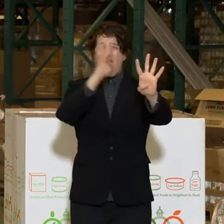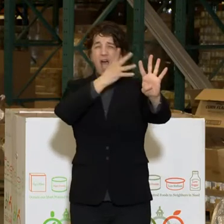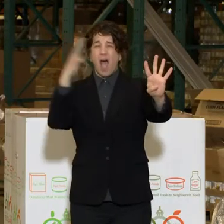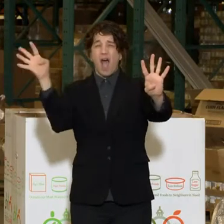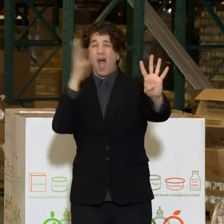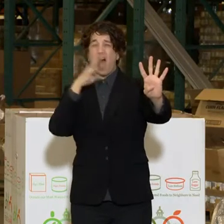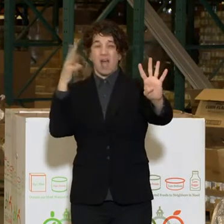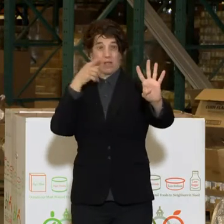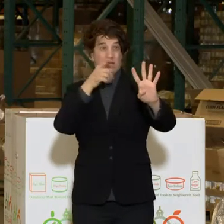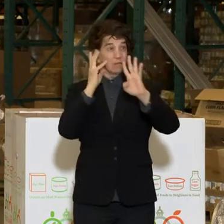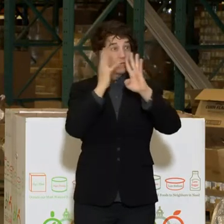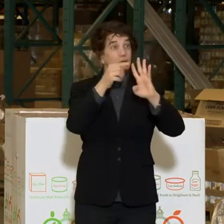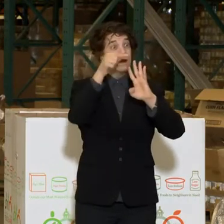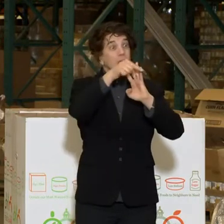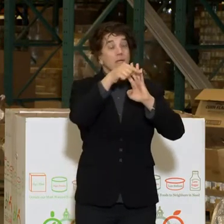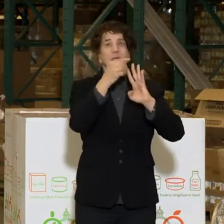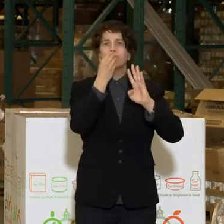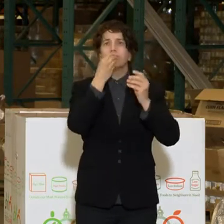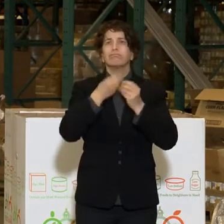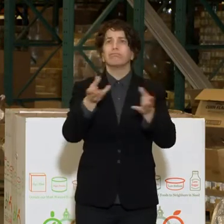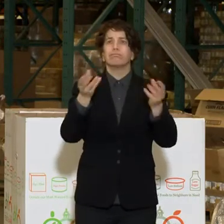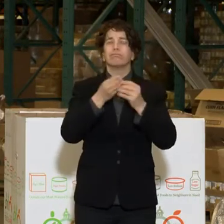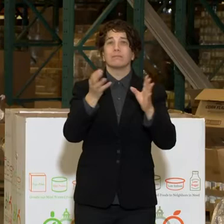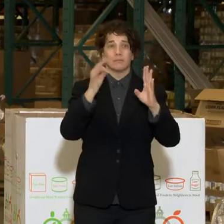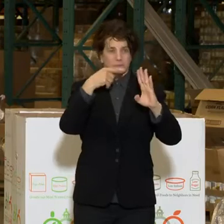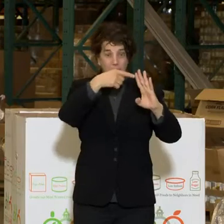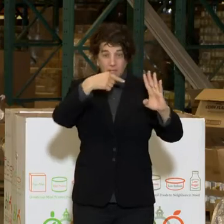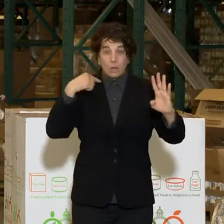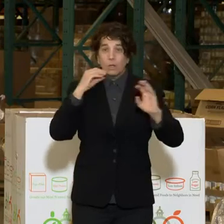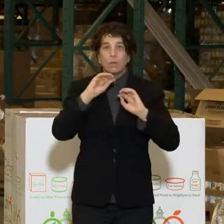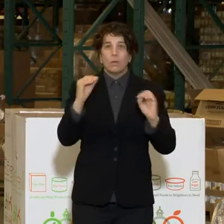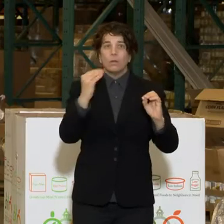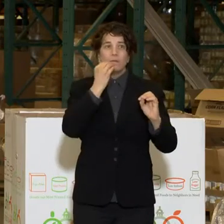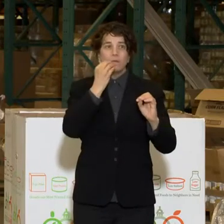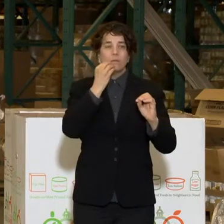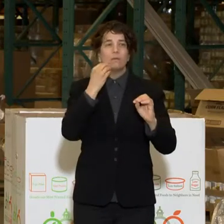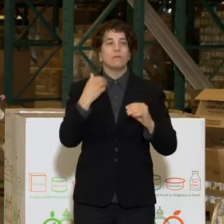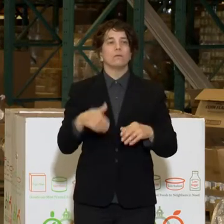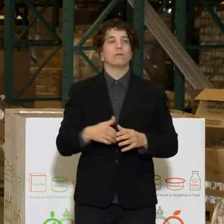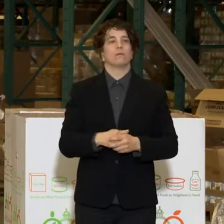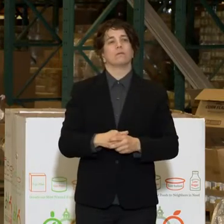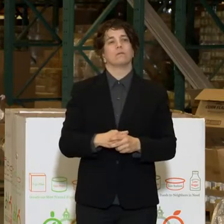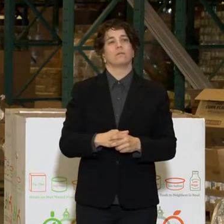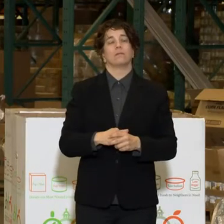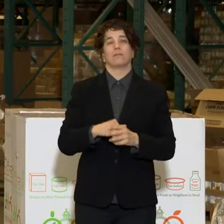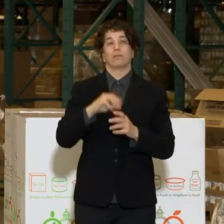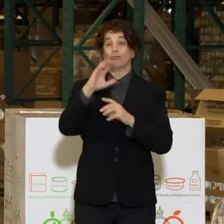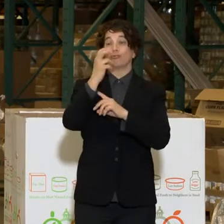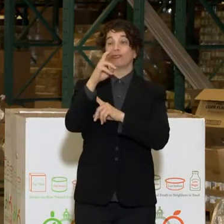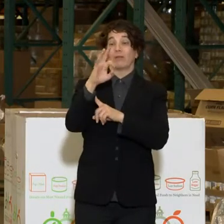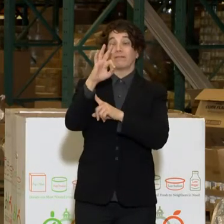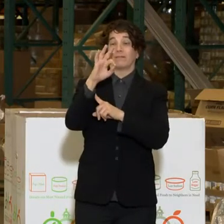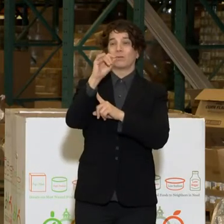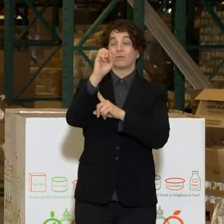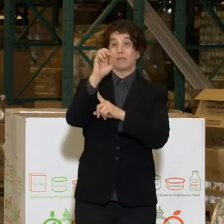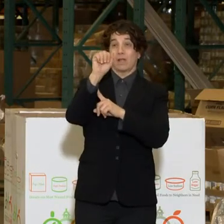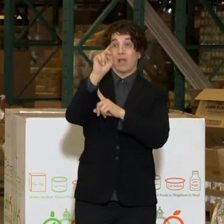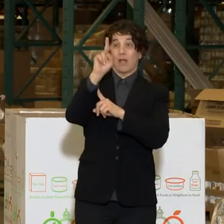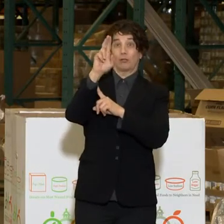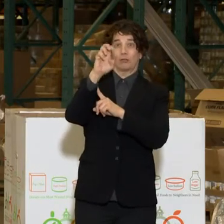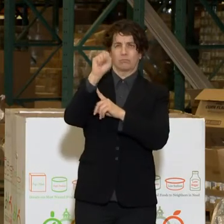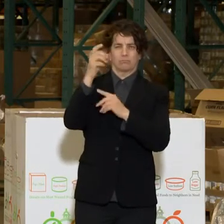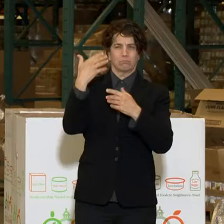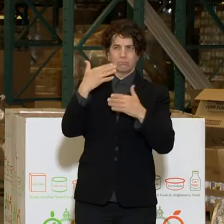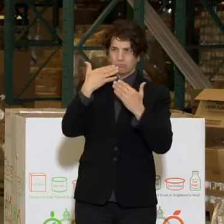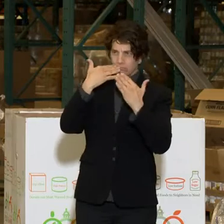offering those free meals. We've seen Chef Andres in disaster areas.